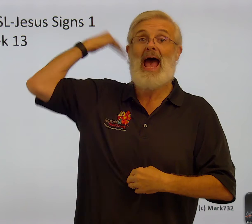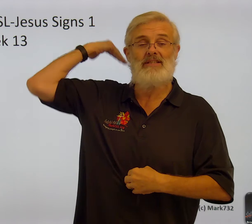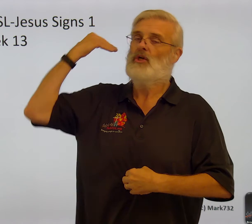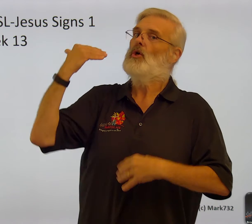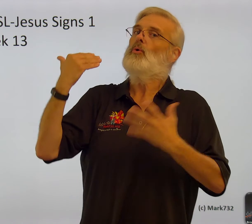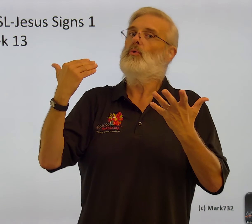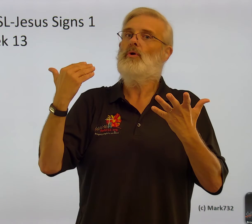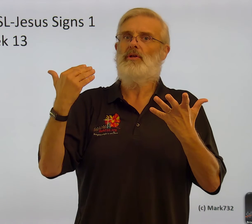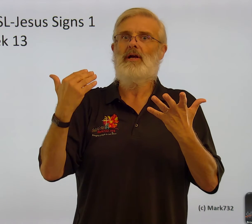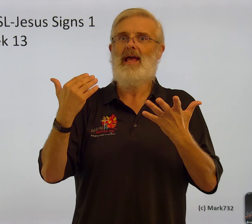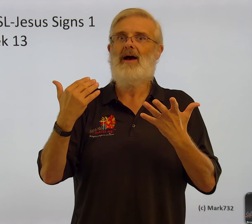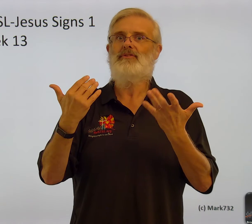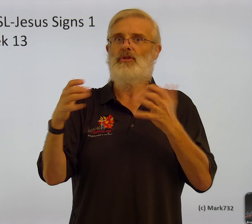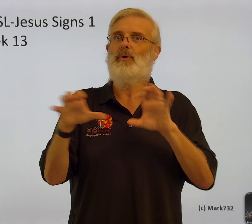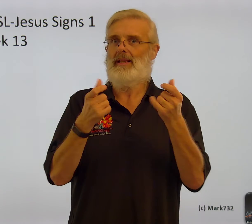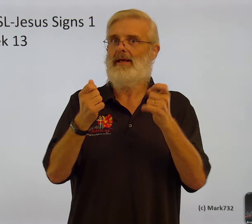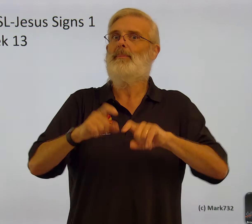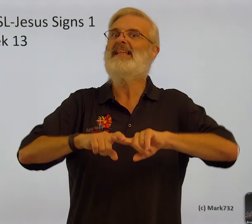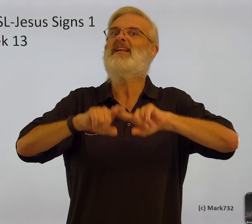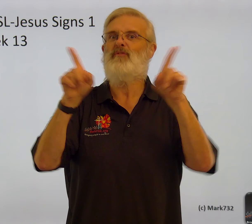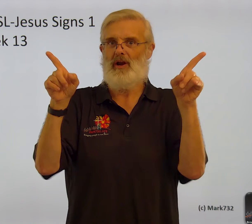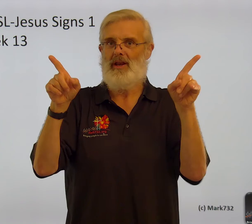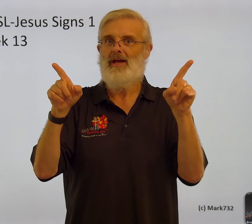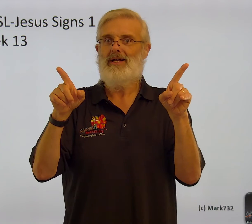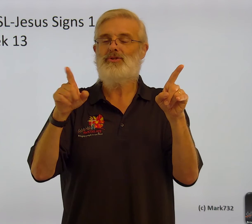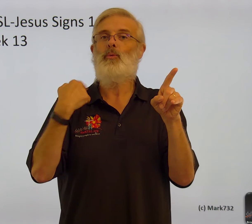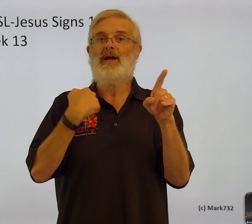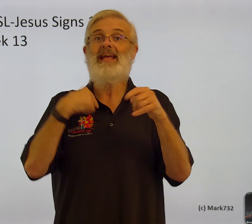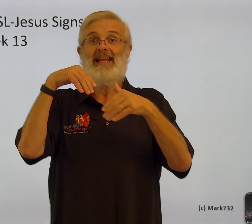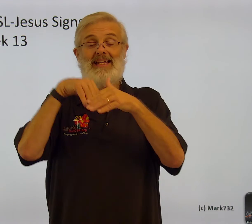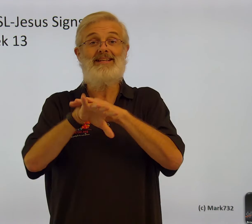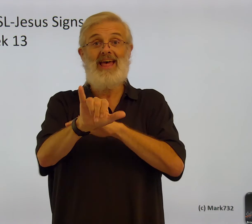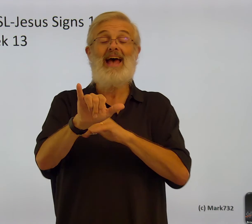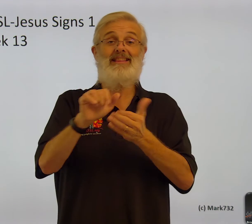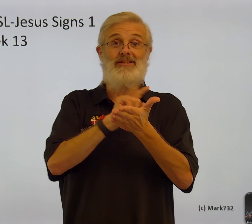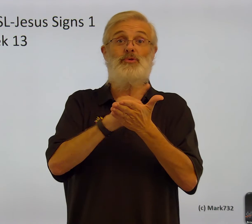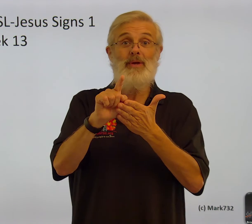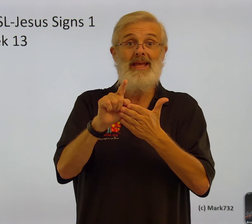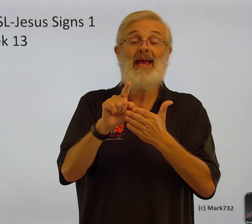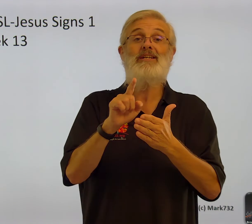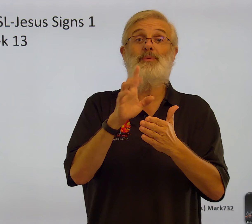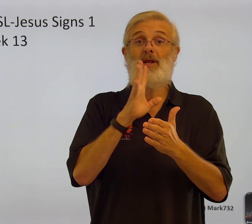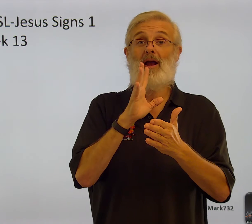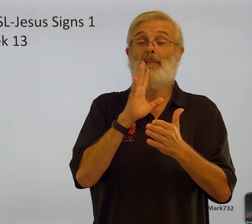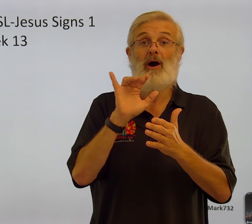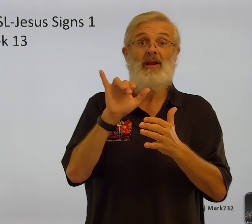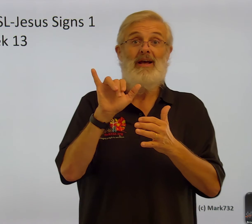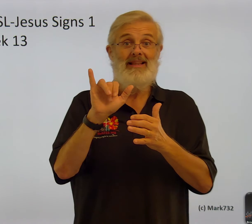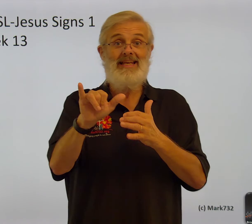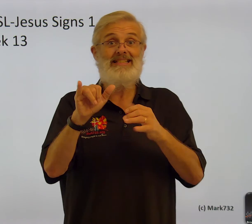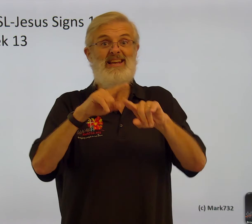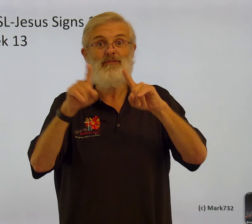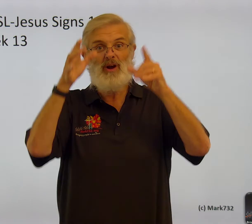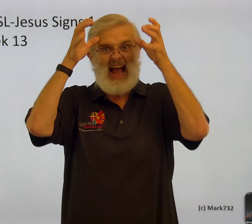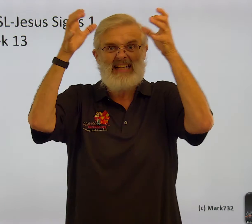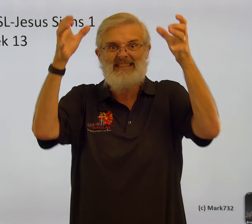you're gonna have to do a little bit different and so we're gonna get into that this week as we talk about these different concepts